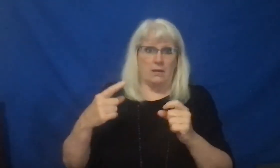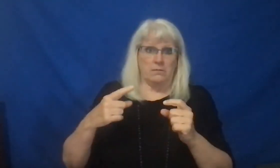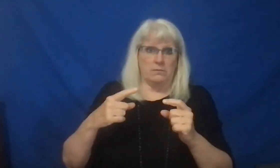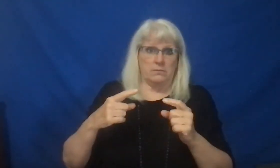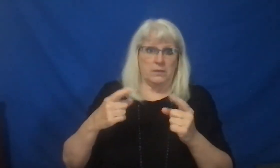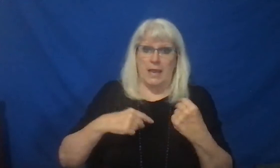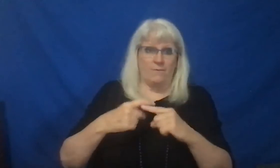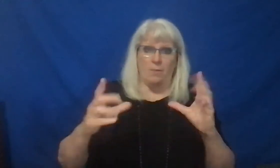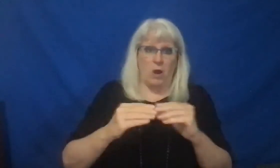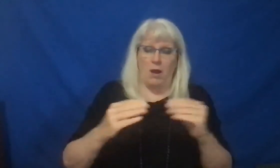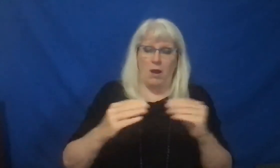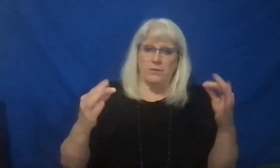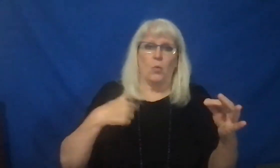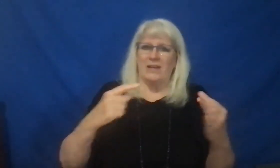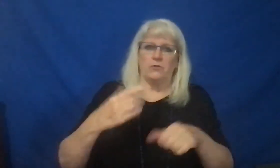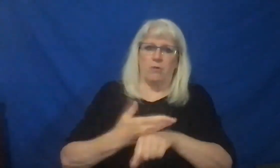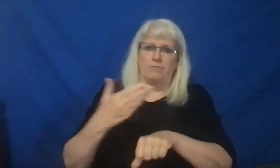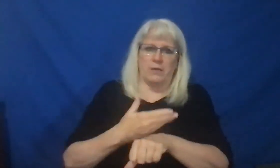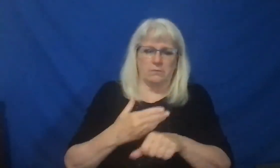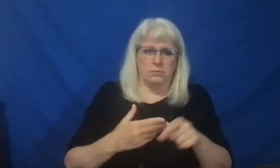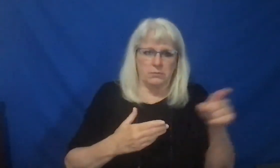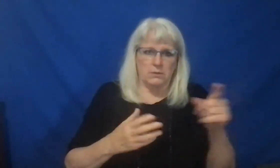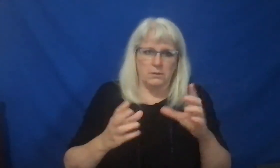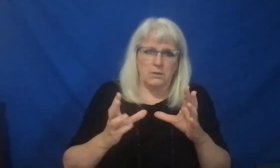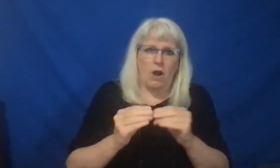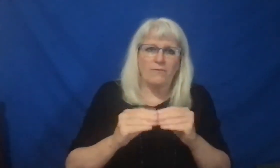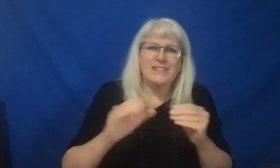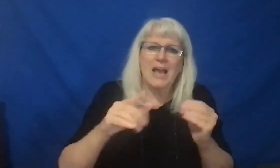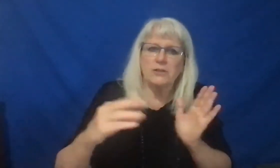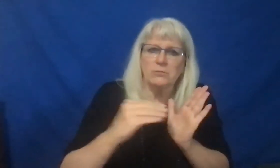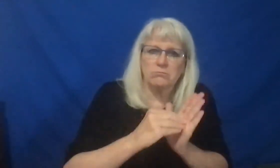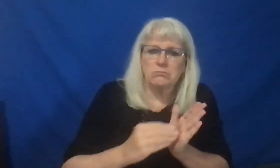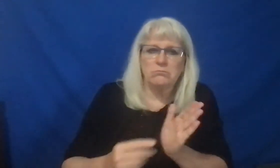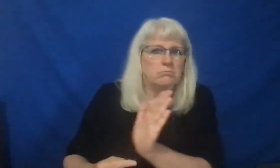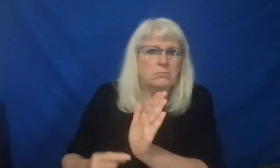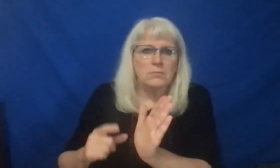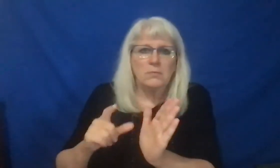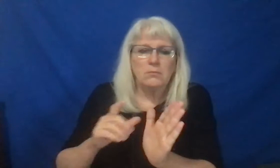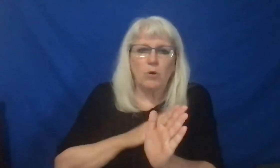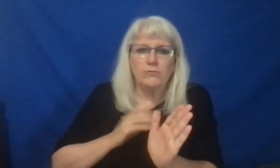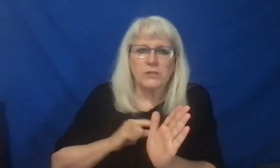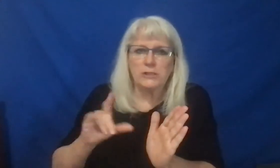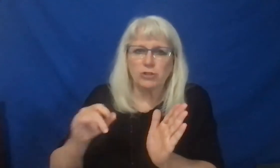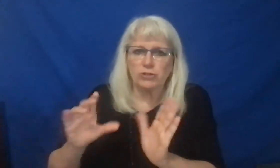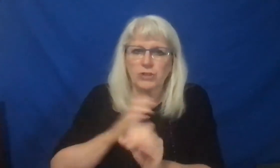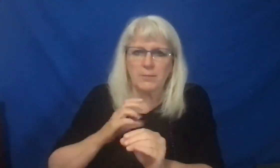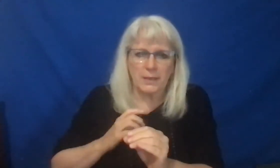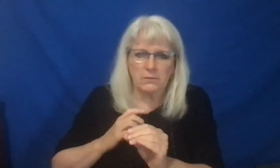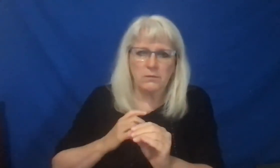one conference had a conference action, told our trustees literature committee that we want a comprehensive change